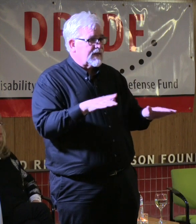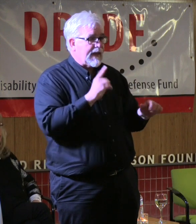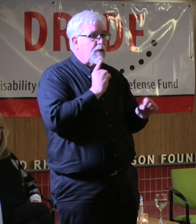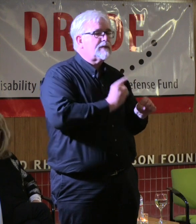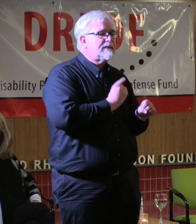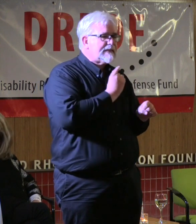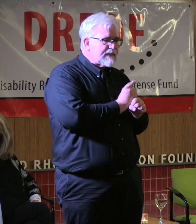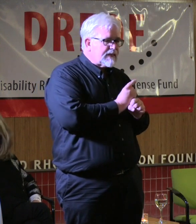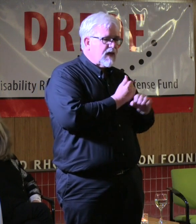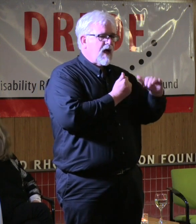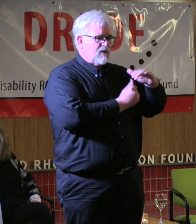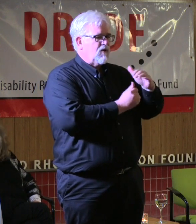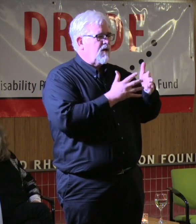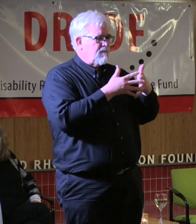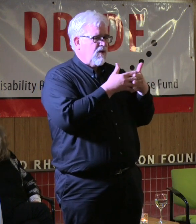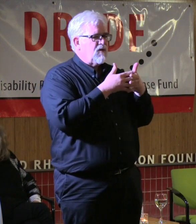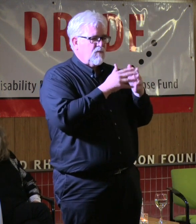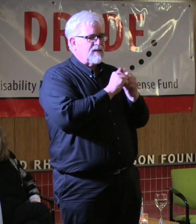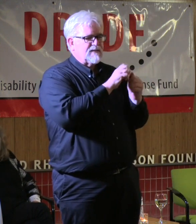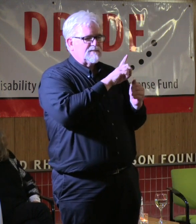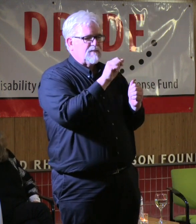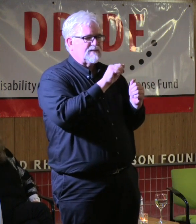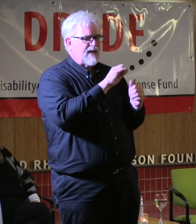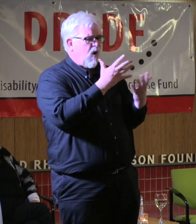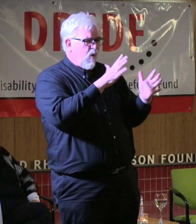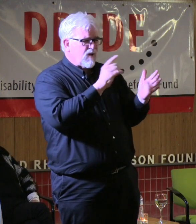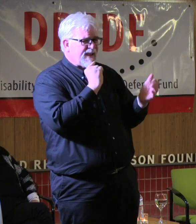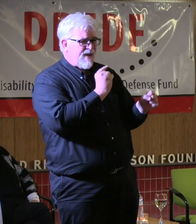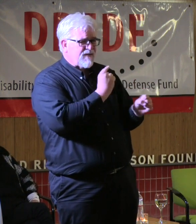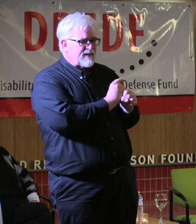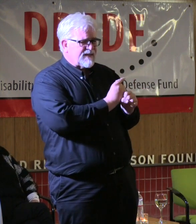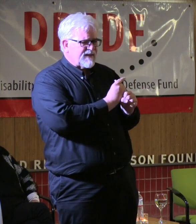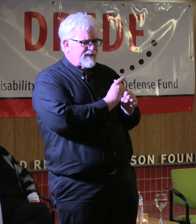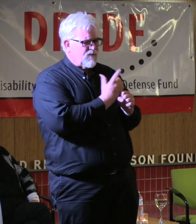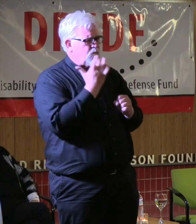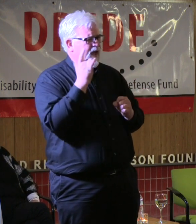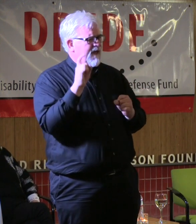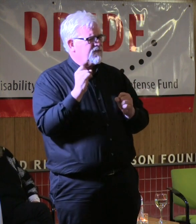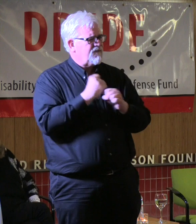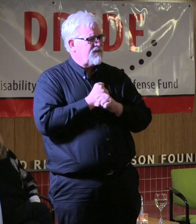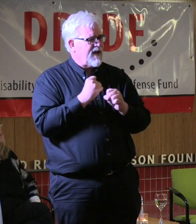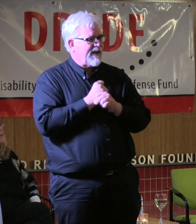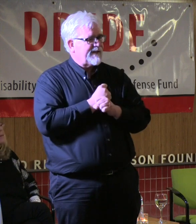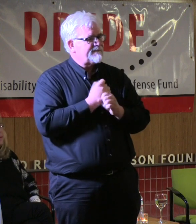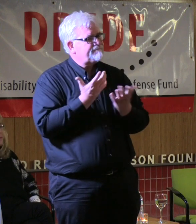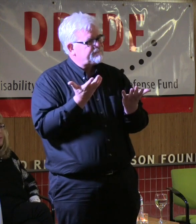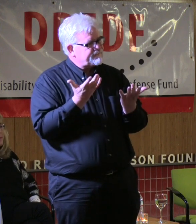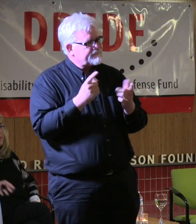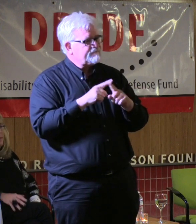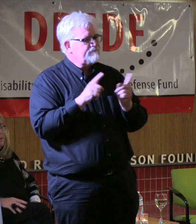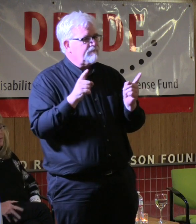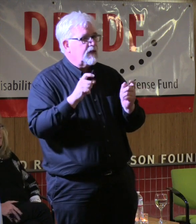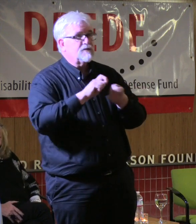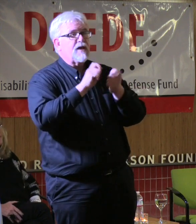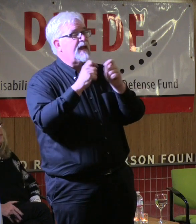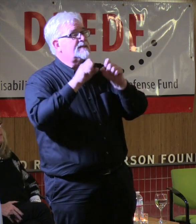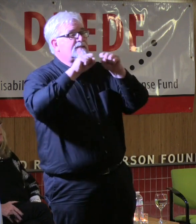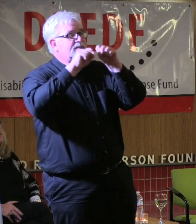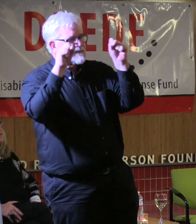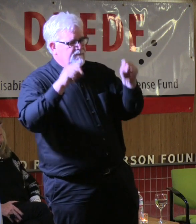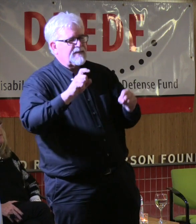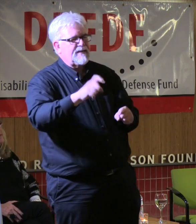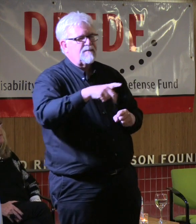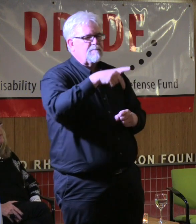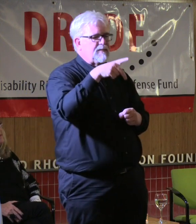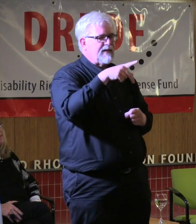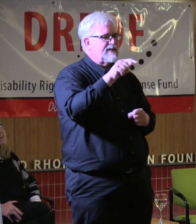guaranteed under the Americans with Disabilities Act. But to change that system, we need the